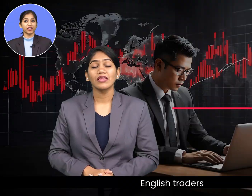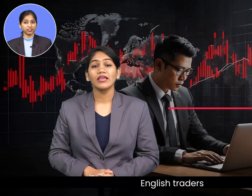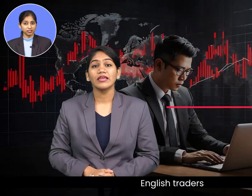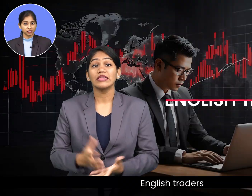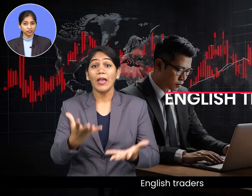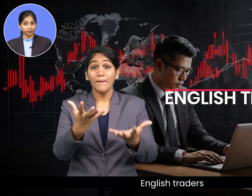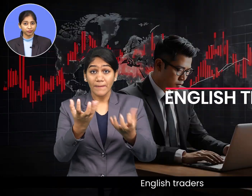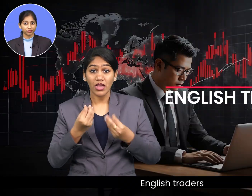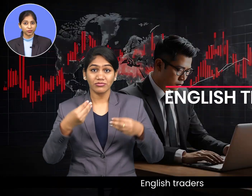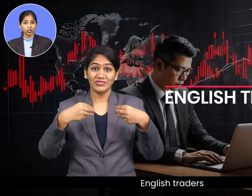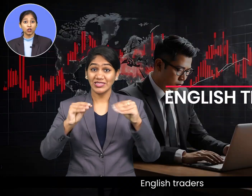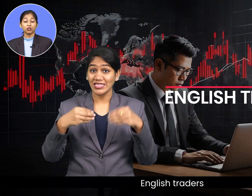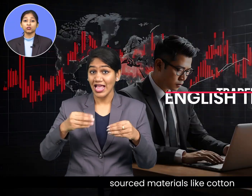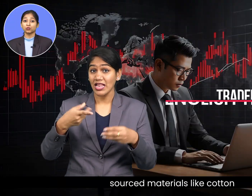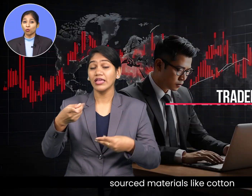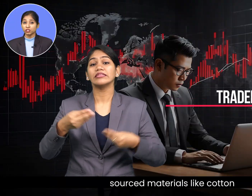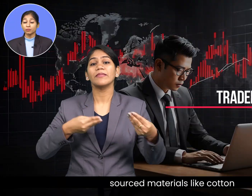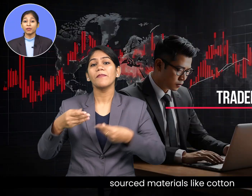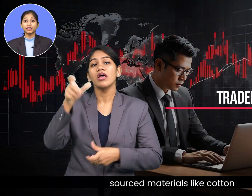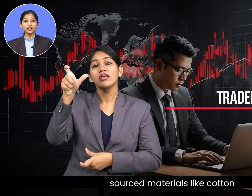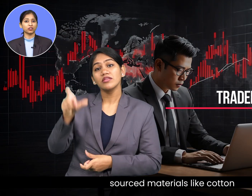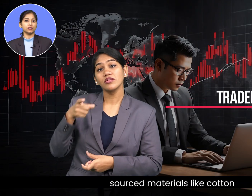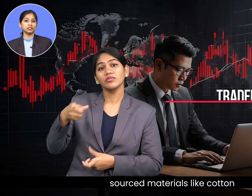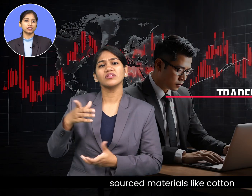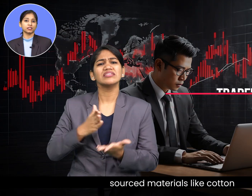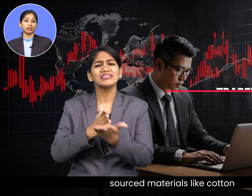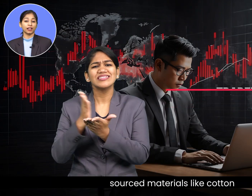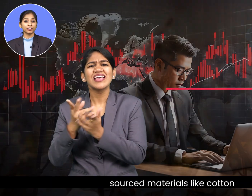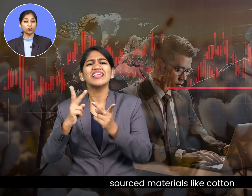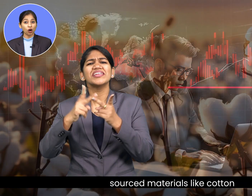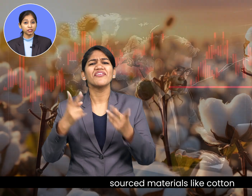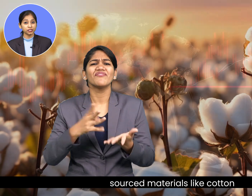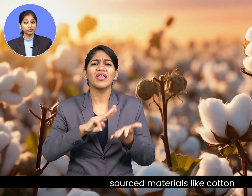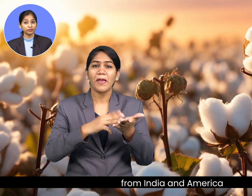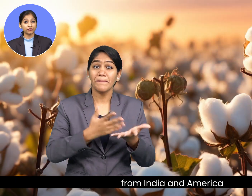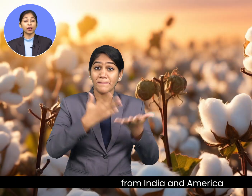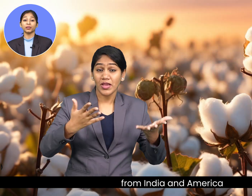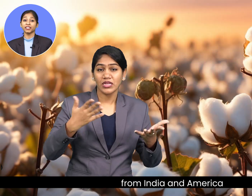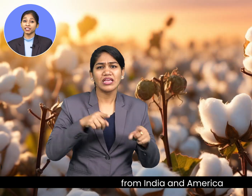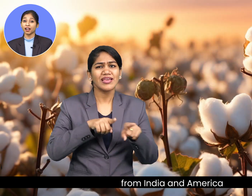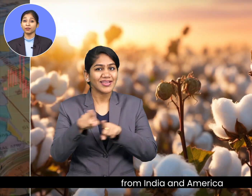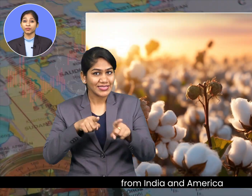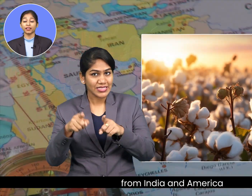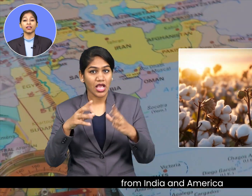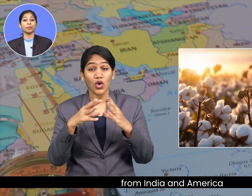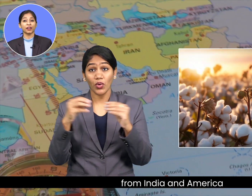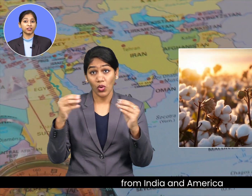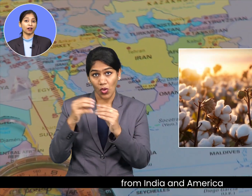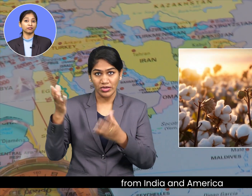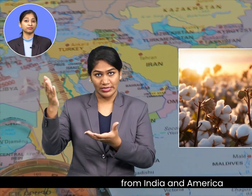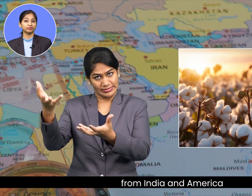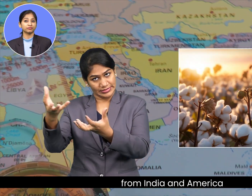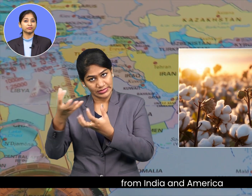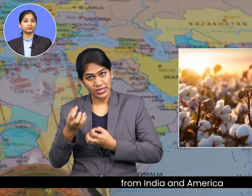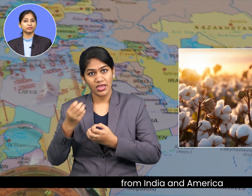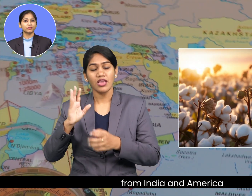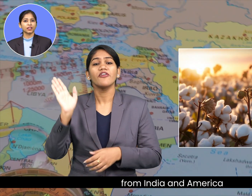English traders sourced materials like cotton from India and